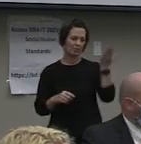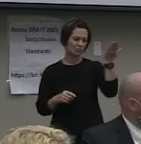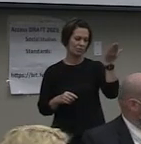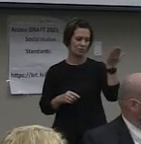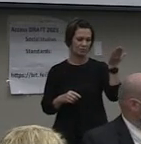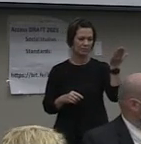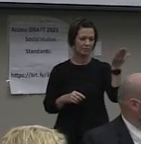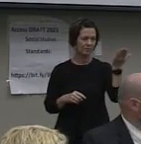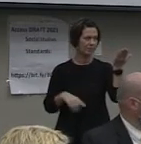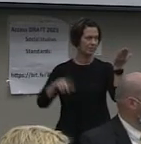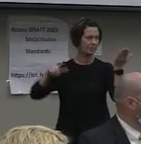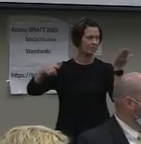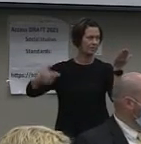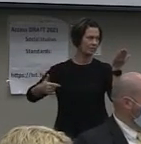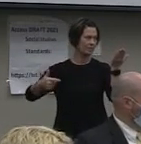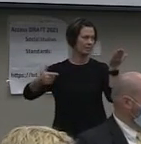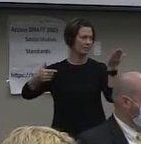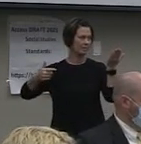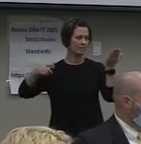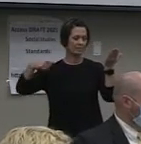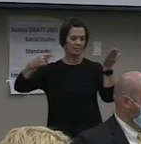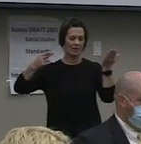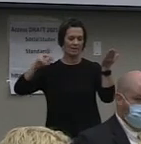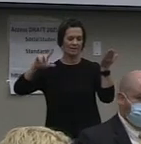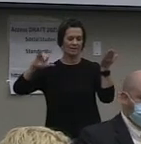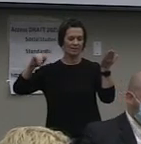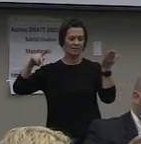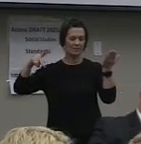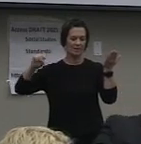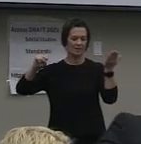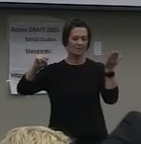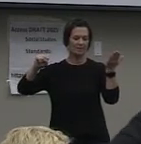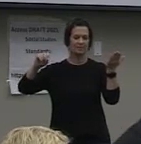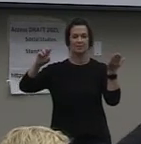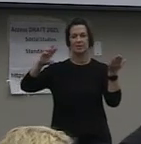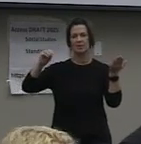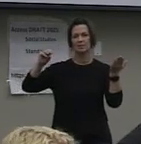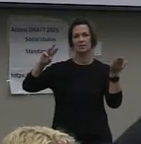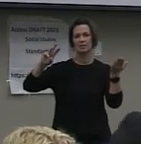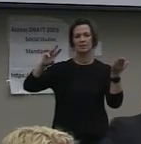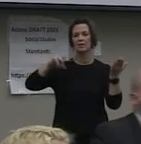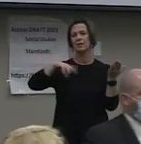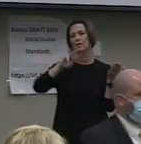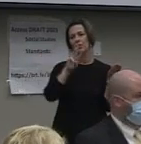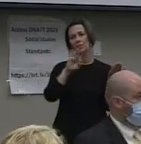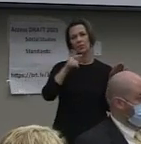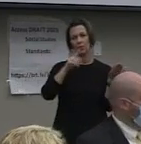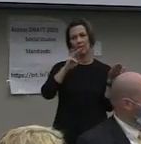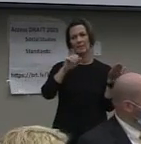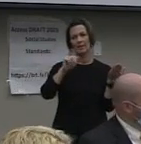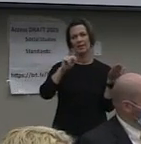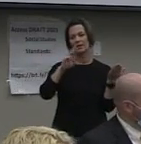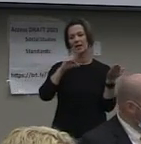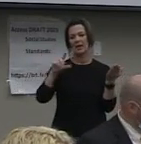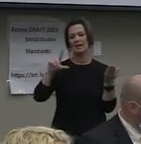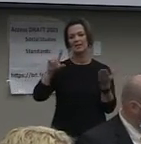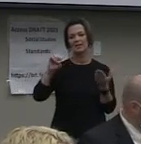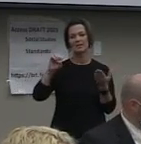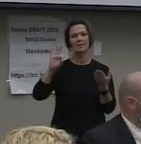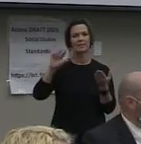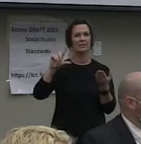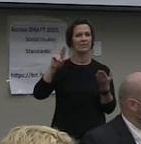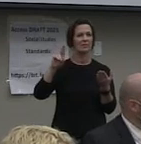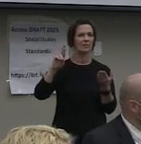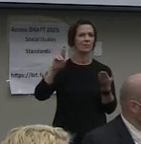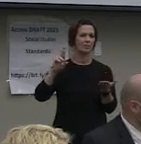have a motion. Do I hear a second? Second by Ms. Wickman. The motion was by Ms. LaFleur. Again, we have a motion and second on the